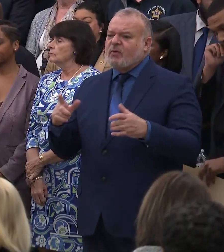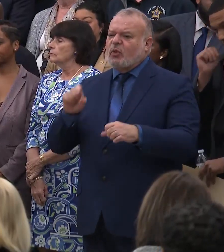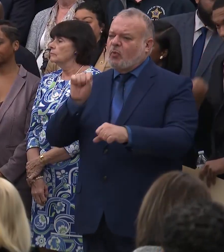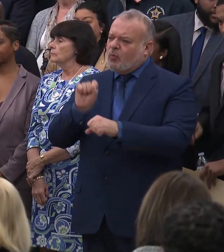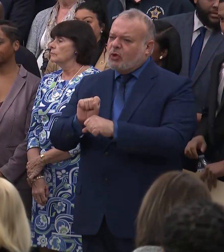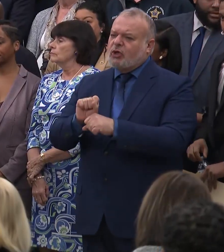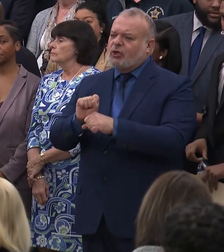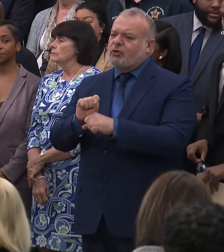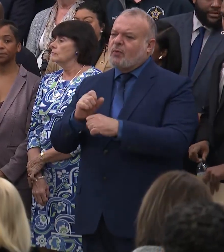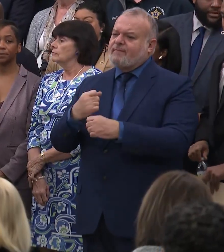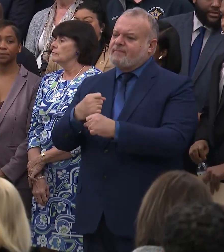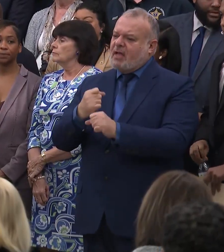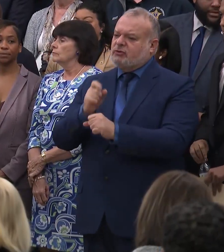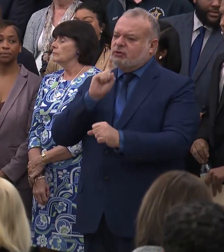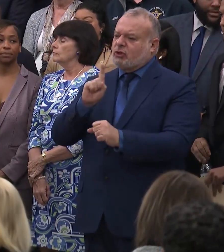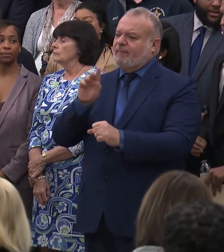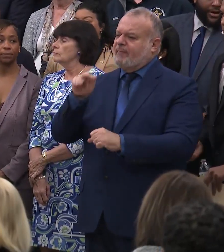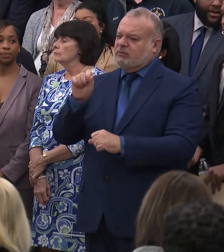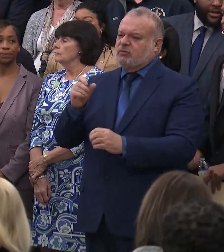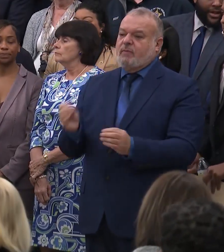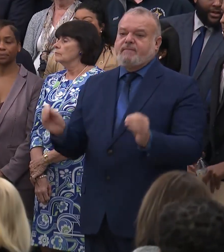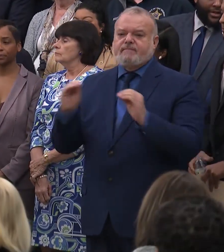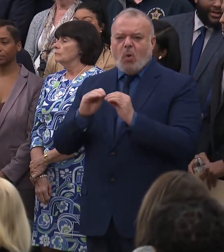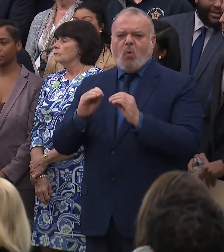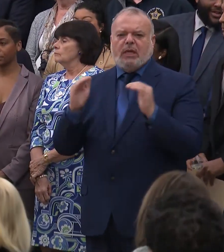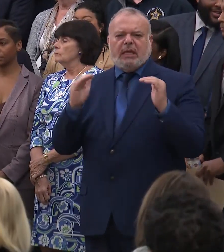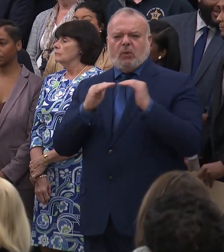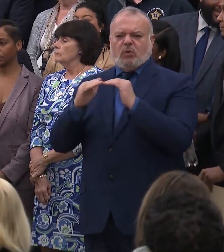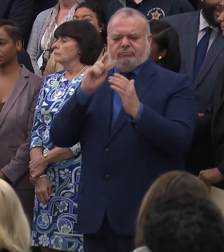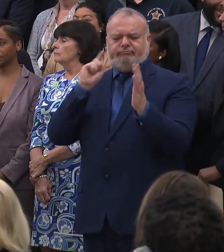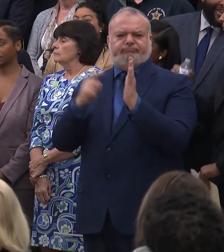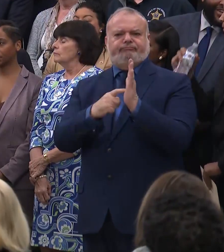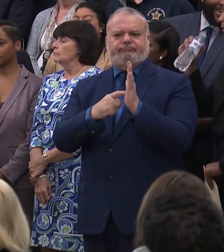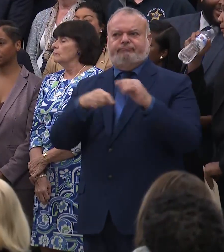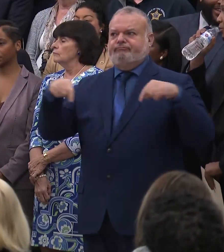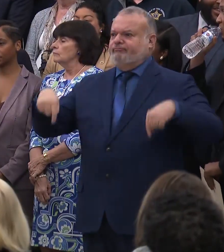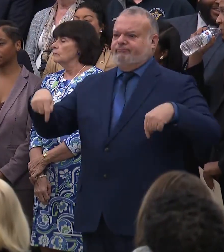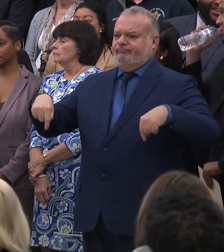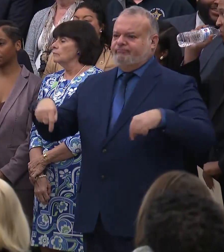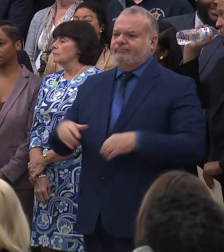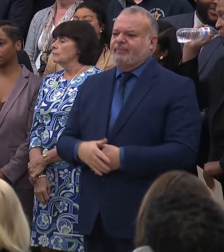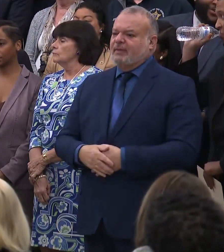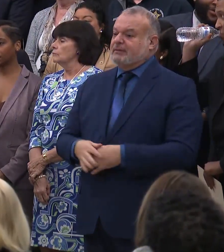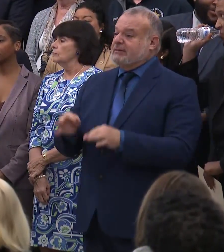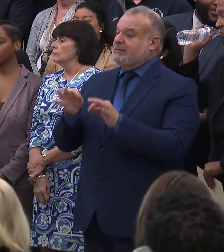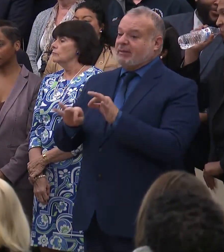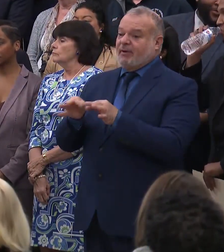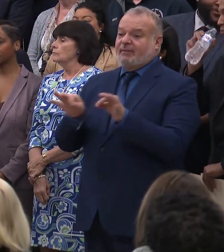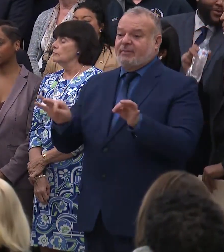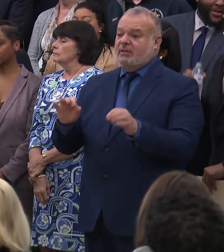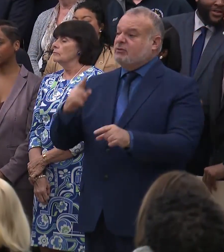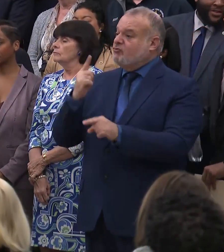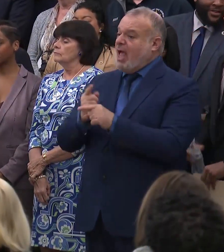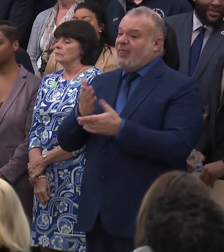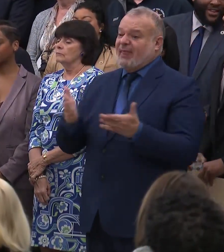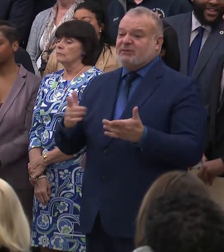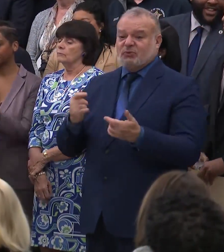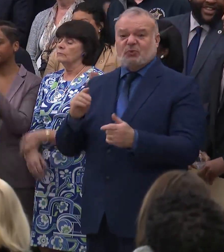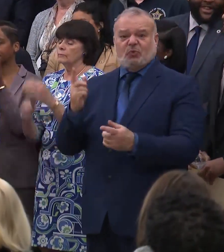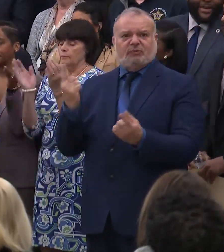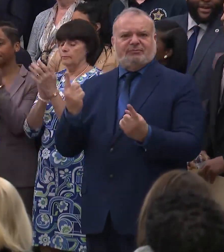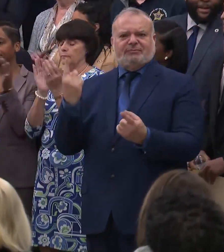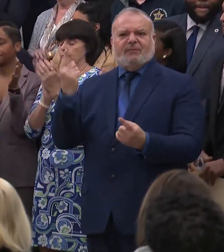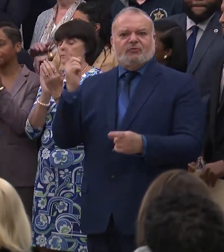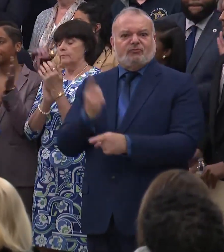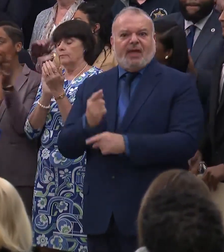Massachusetts is more equitable as well. It simply is the right thing to do, so thank you.